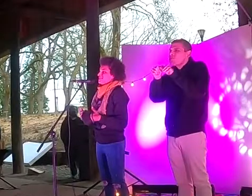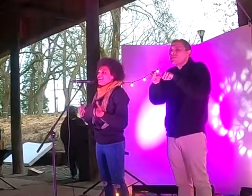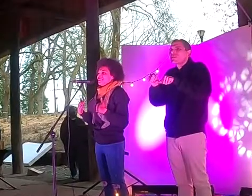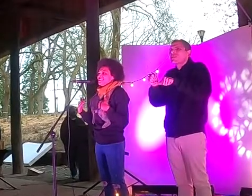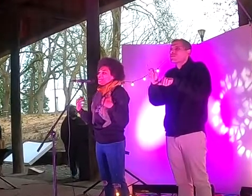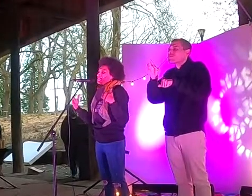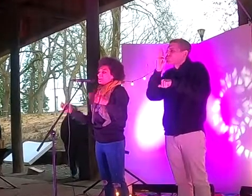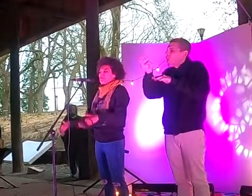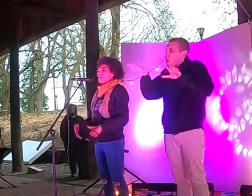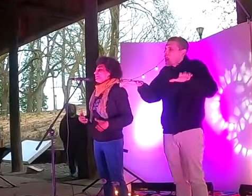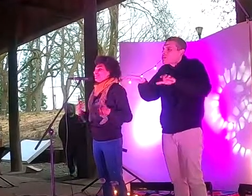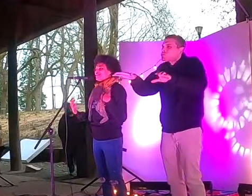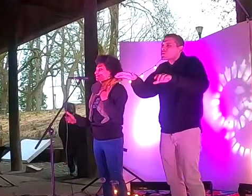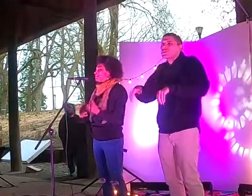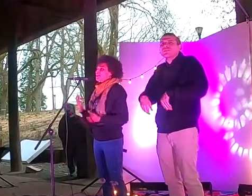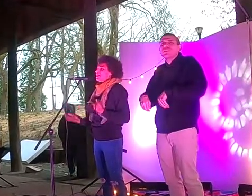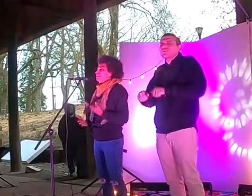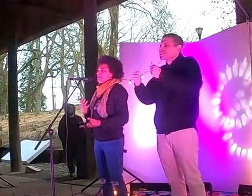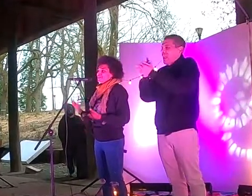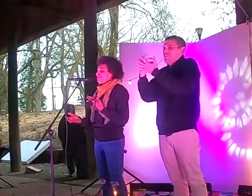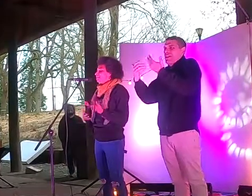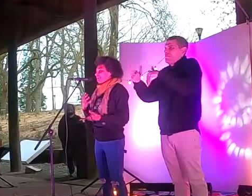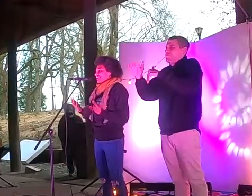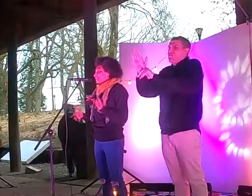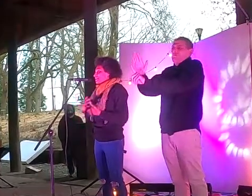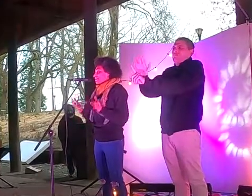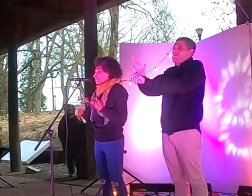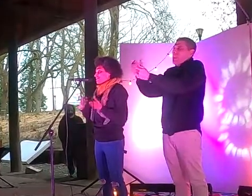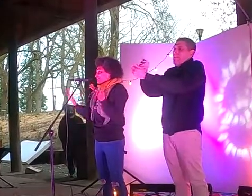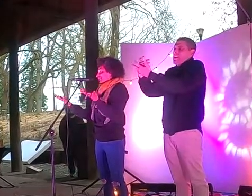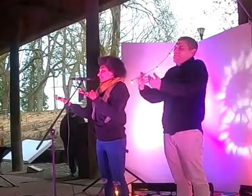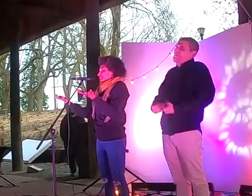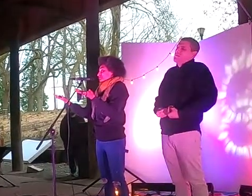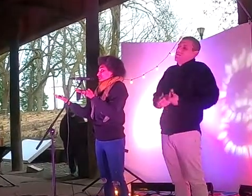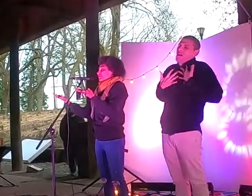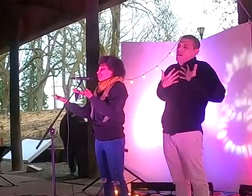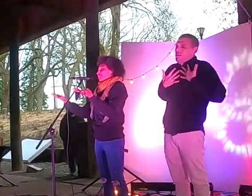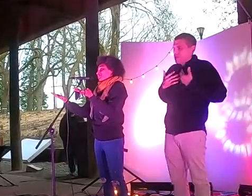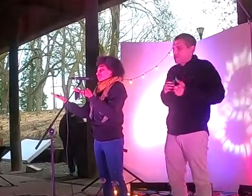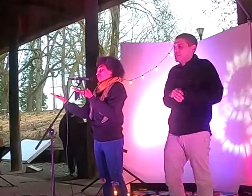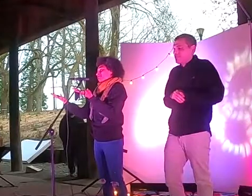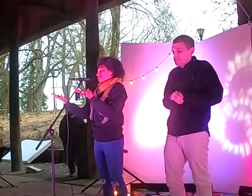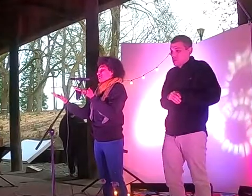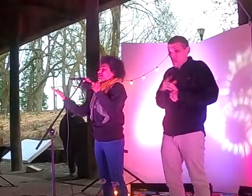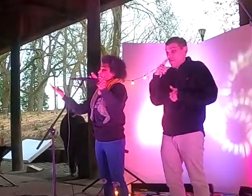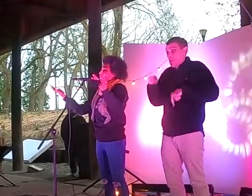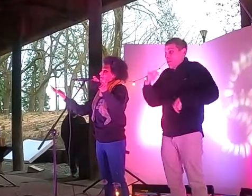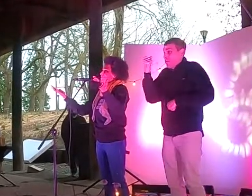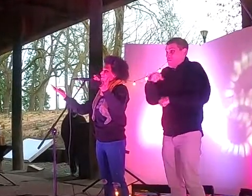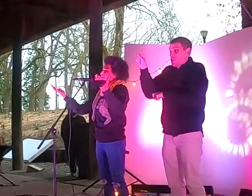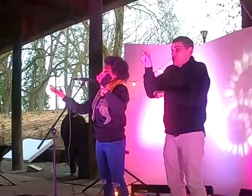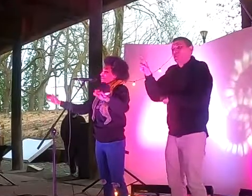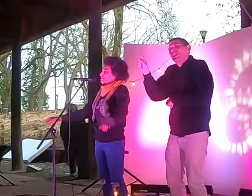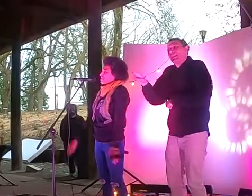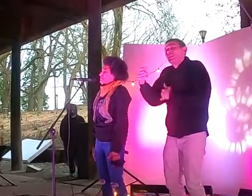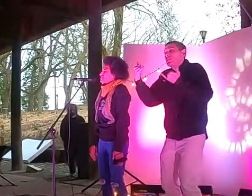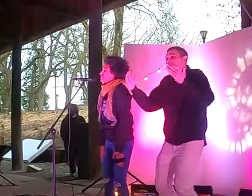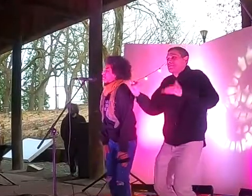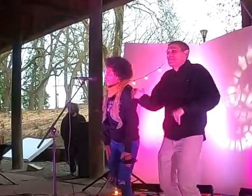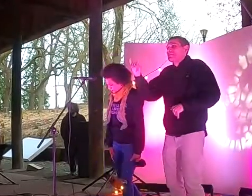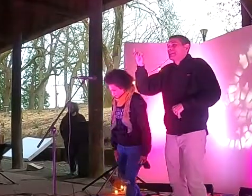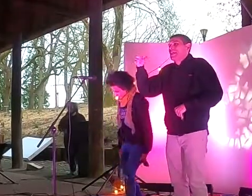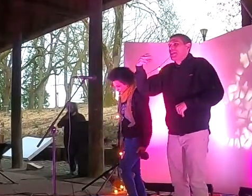action, and all of that is so inspiring in this revolution. So next up, we have